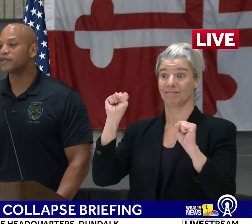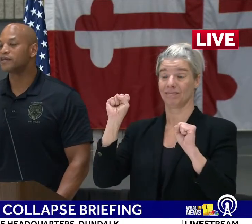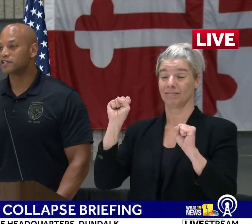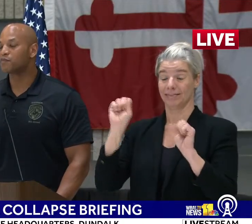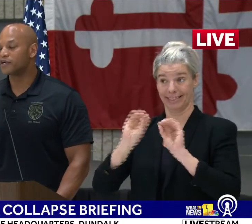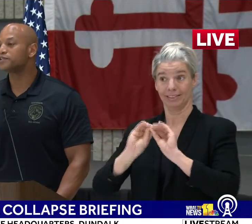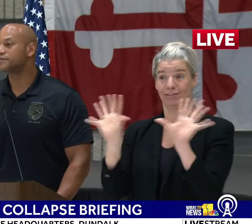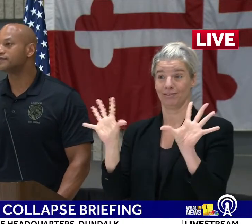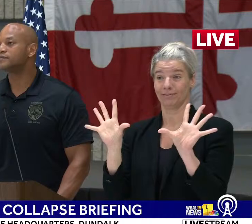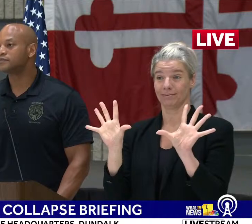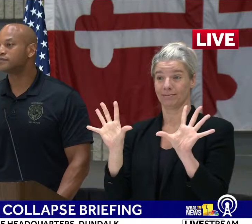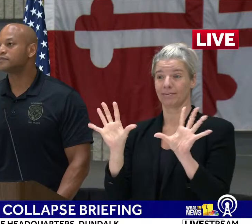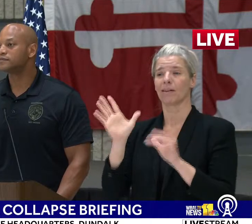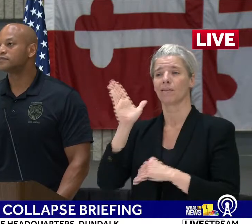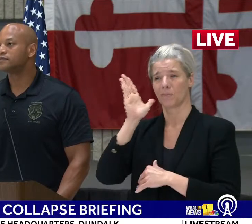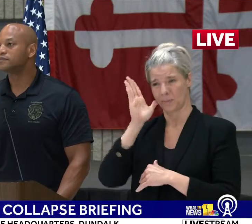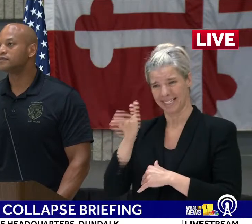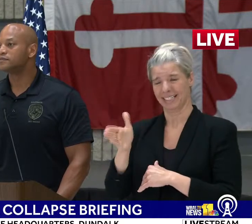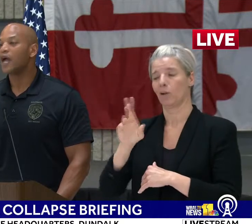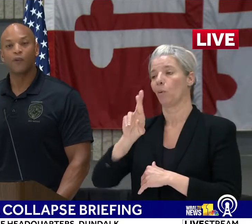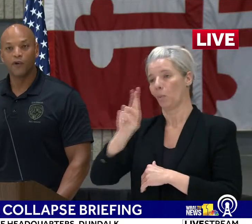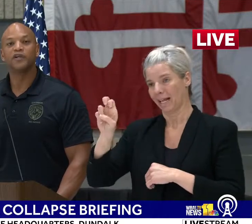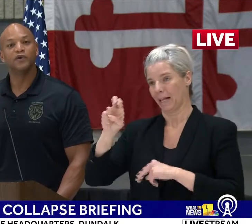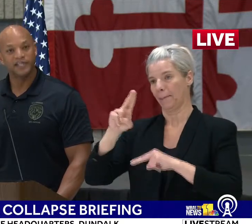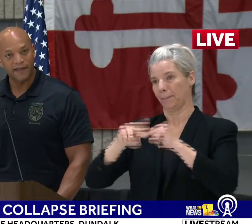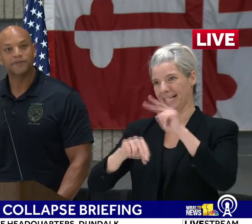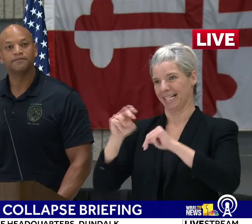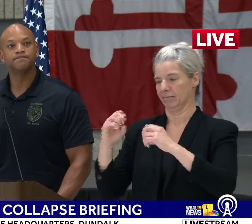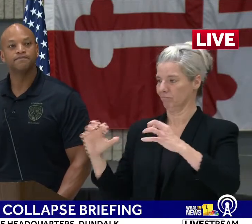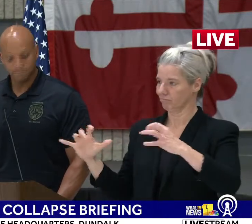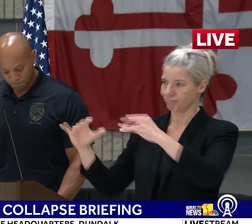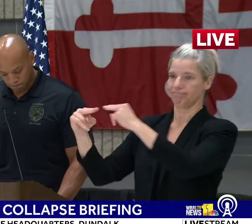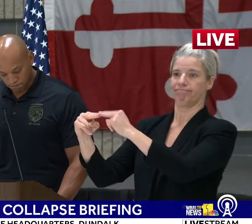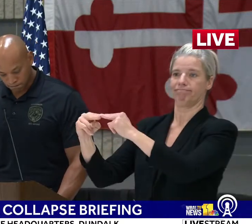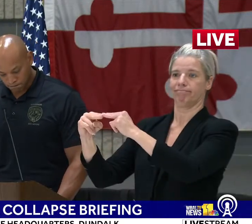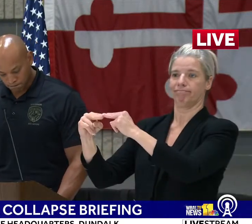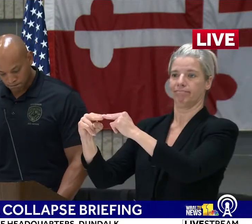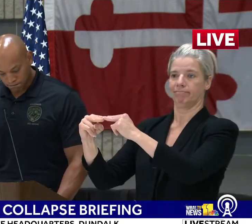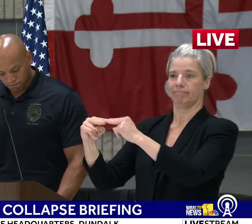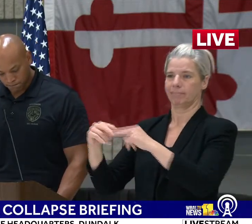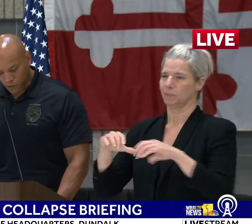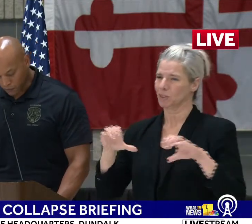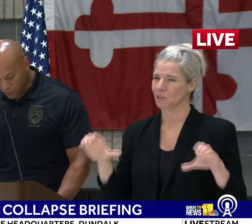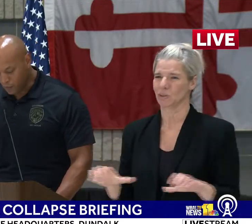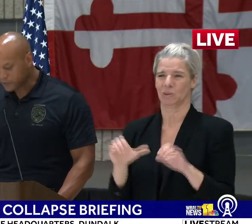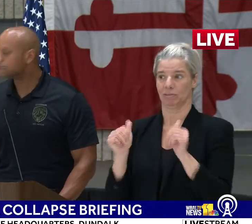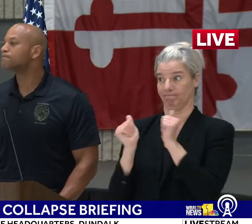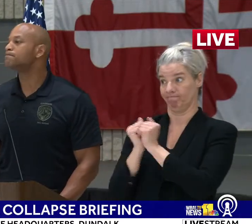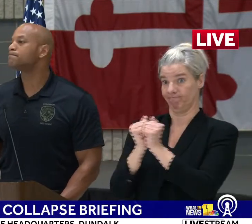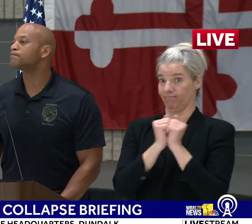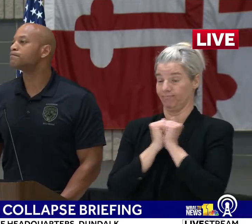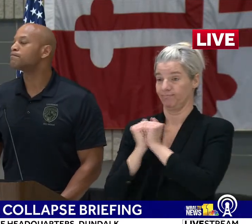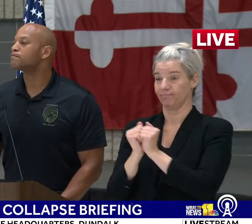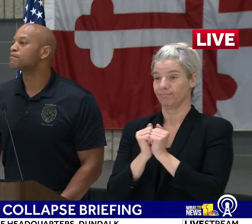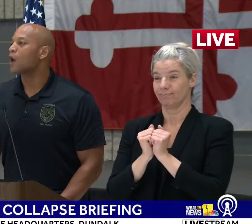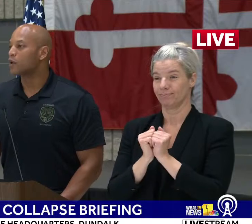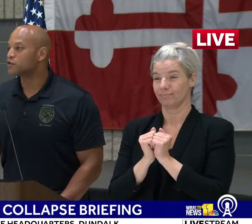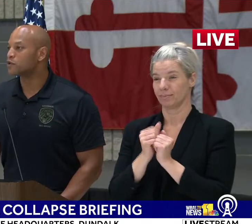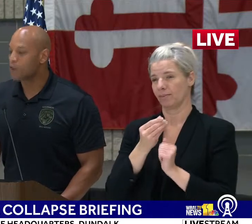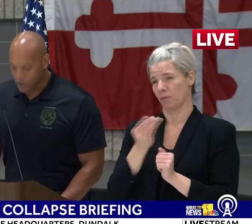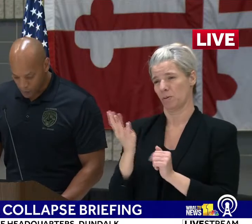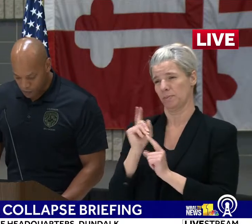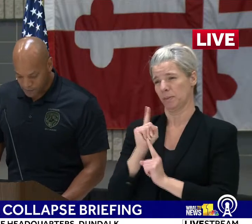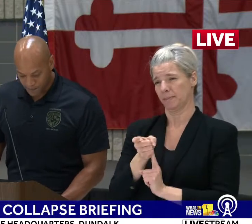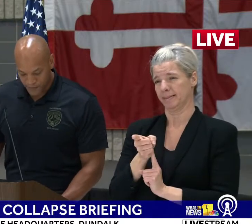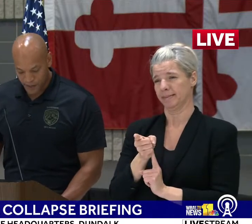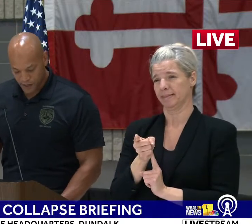to rebuild this bridge, and we're going to do it together. So in a few moments,